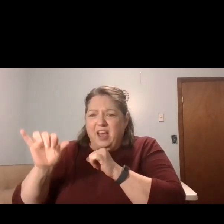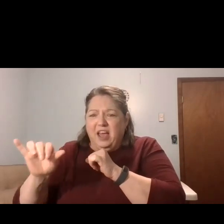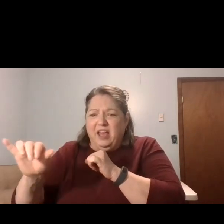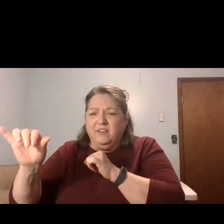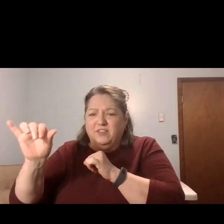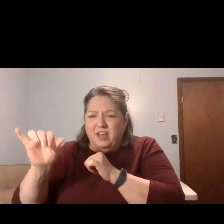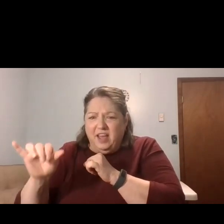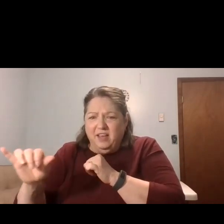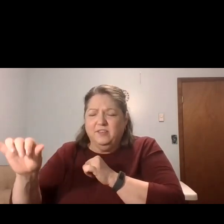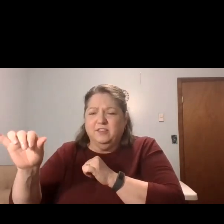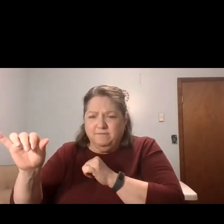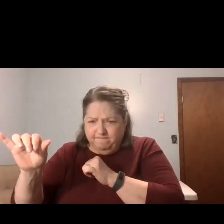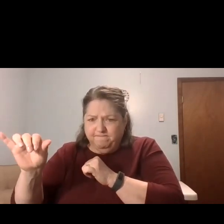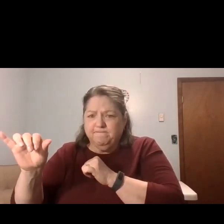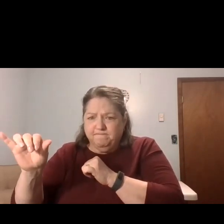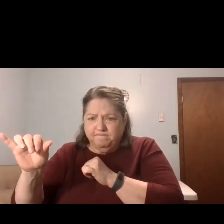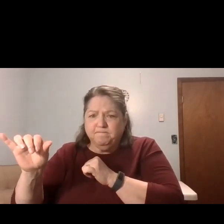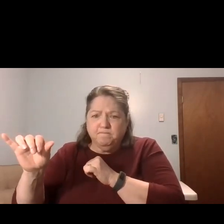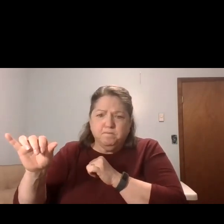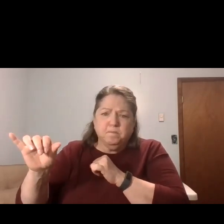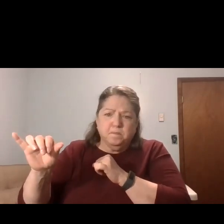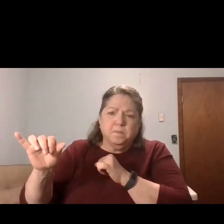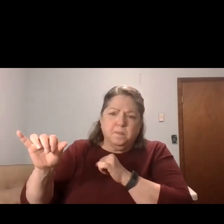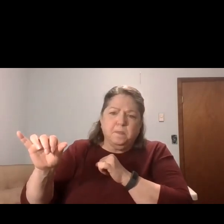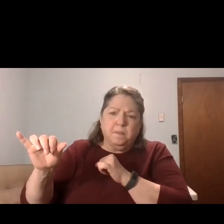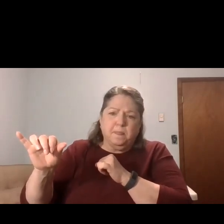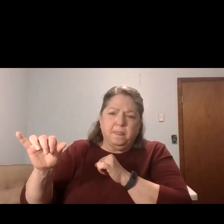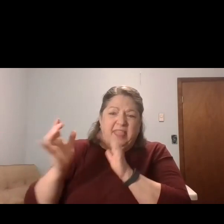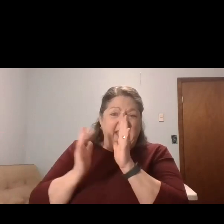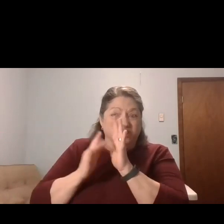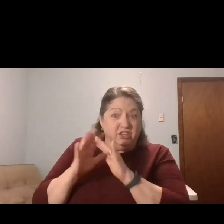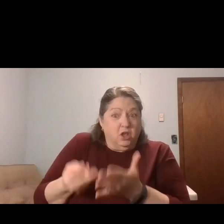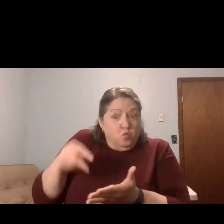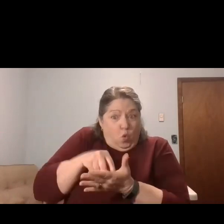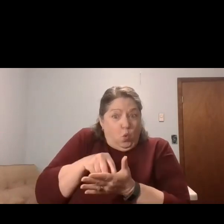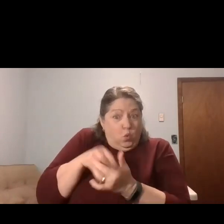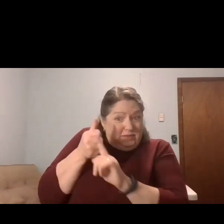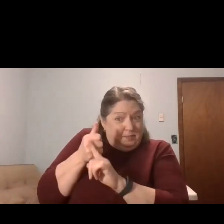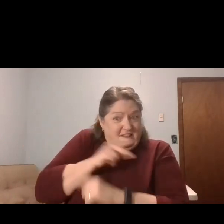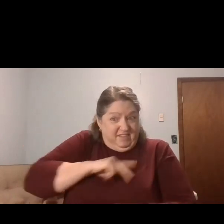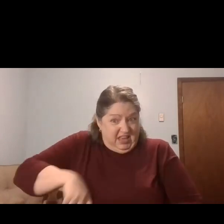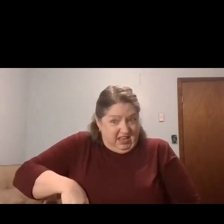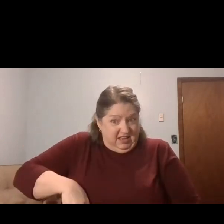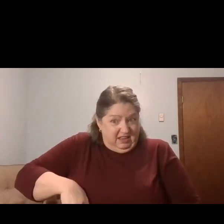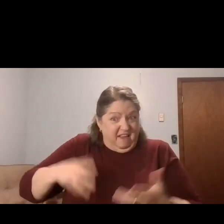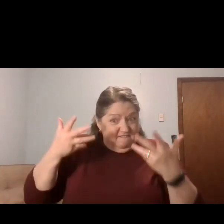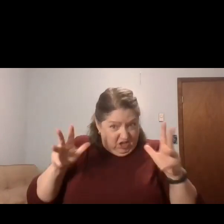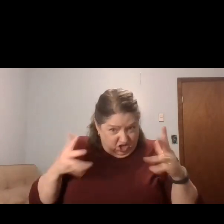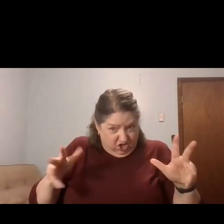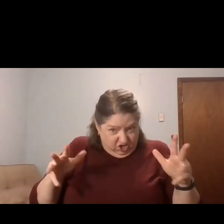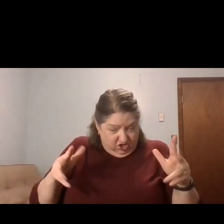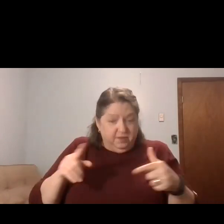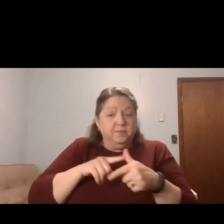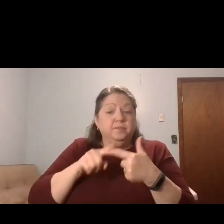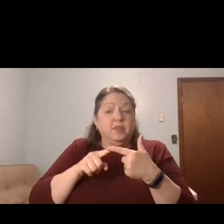ever. So He rose as king, that's past tense, right? He reigns as